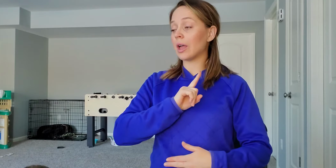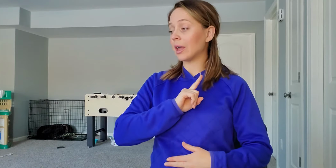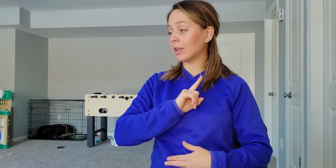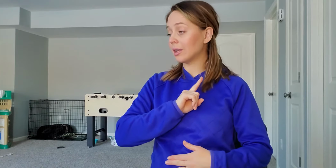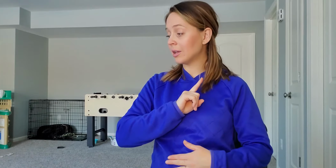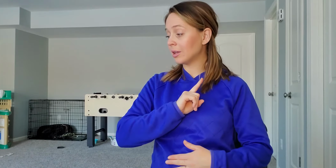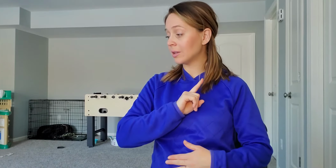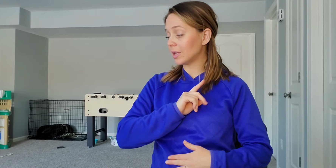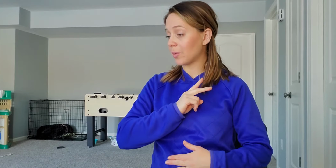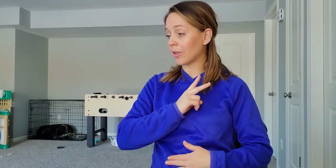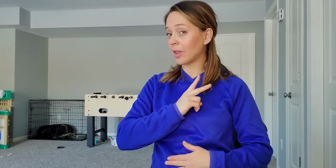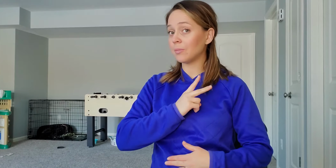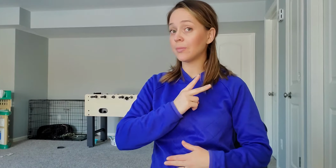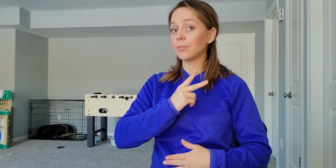6, 7, 8, 9. 1. Deep breath in.